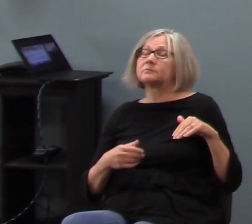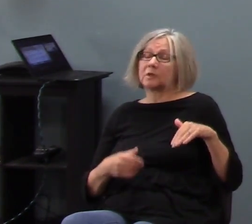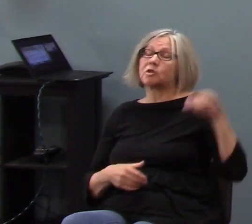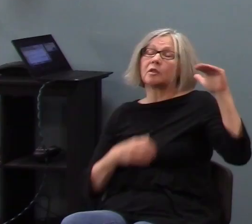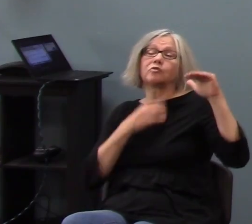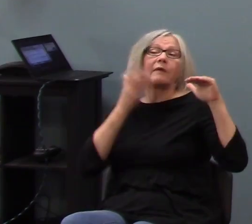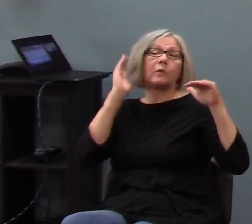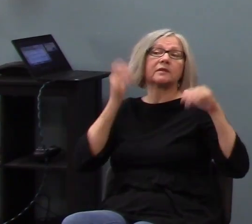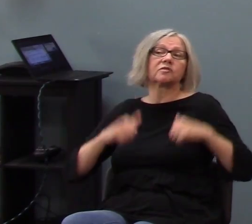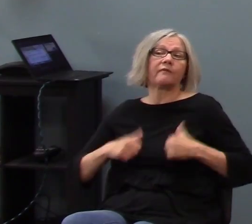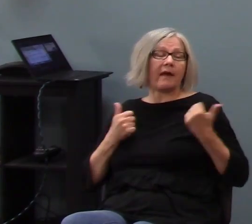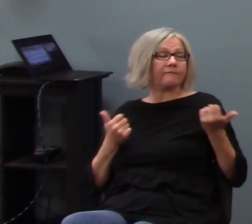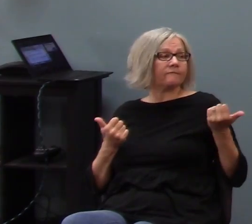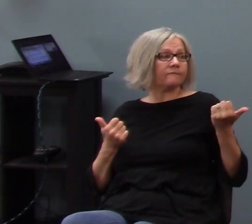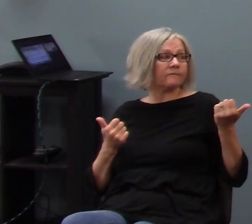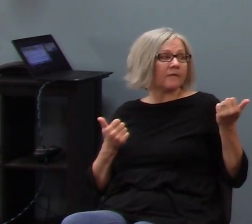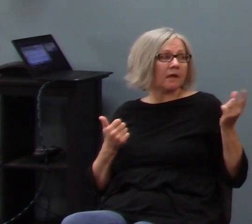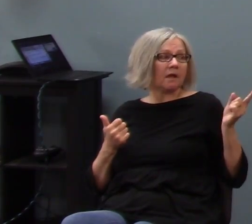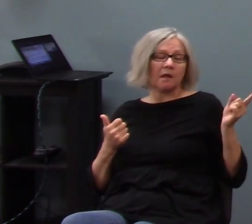today. But